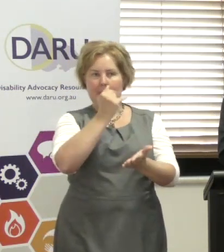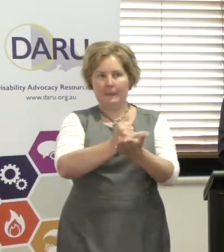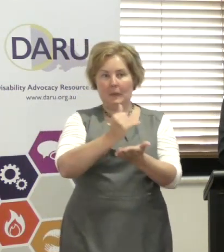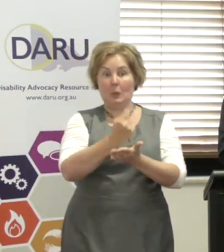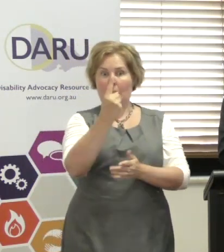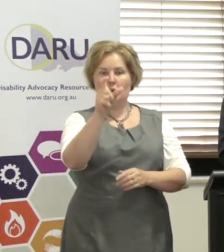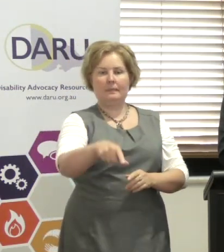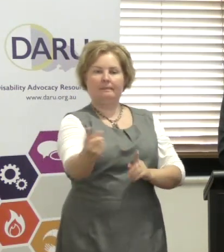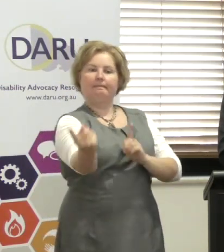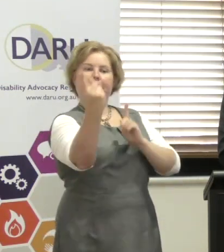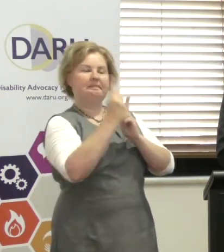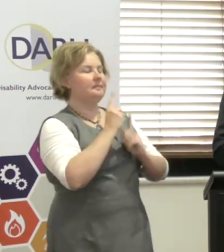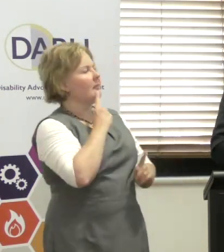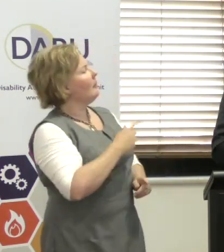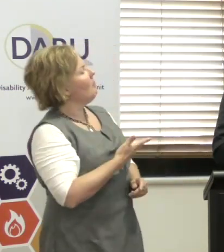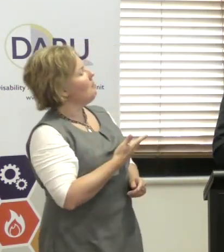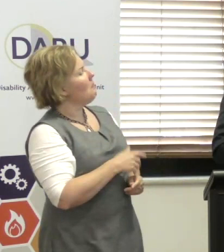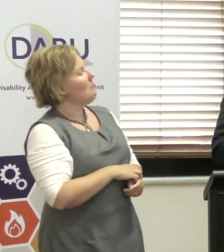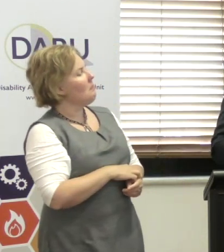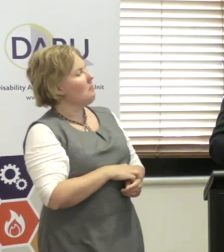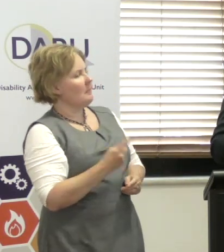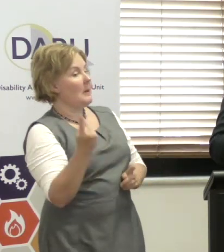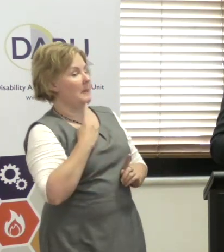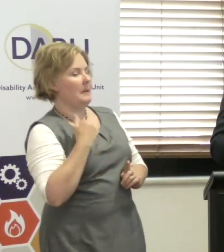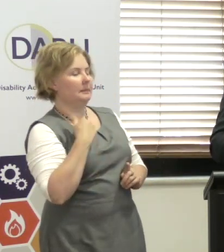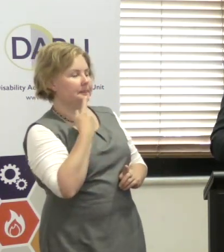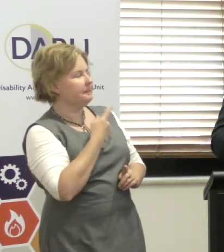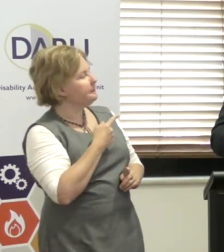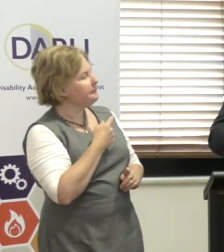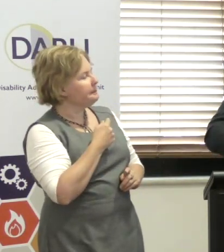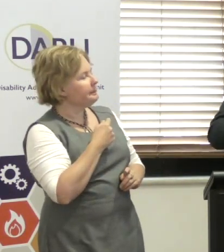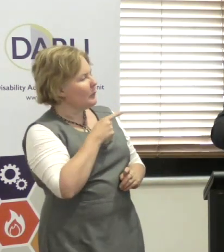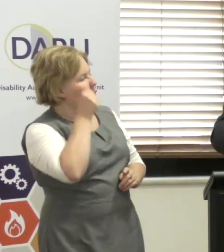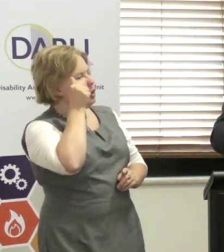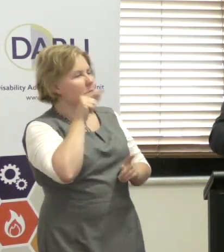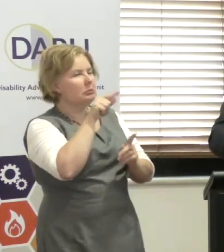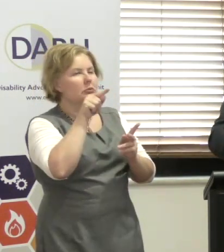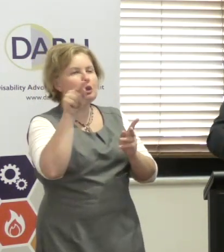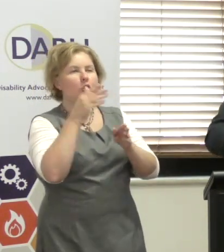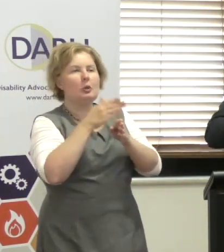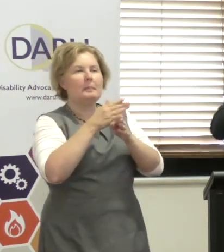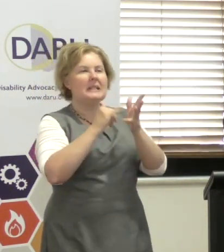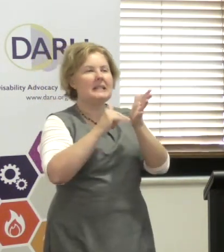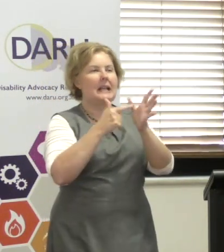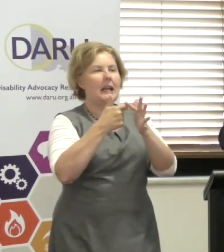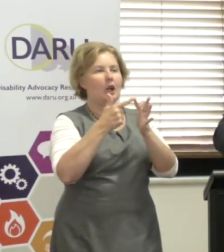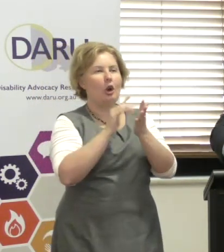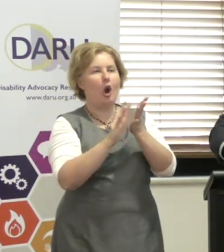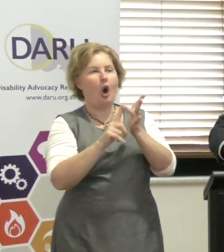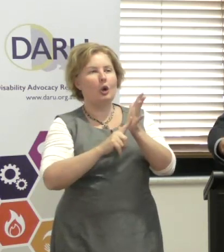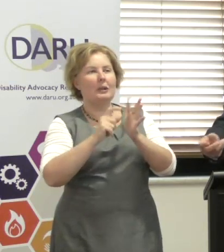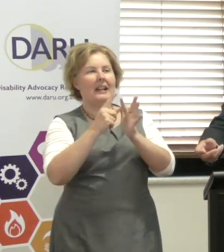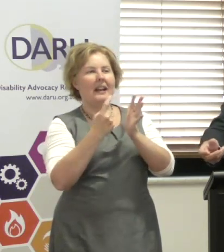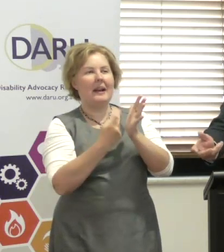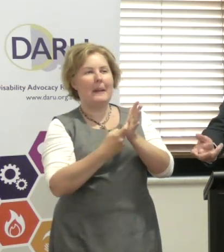up to me afterwards and said, oh, so you know those jobs that says, you know, you're a stakeholder management or customer